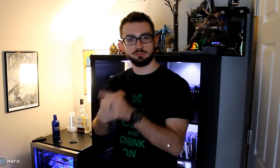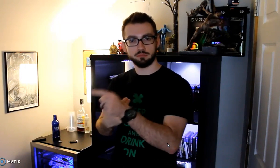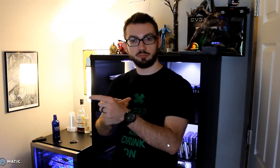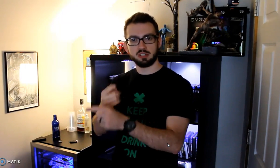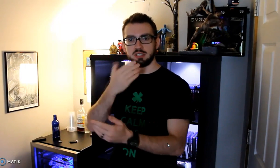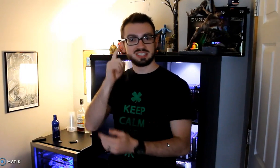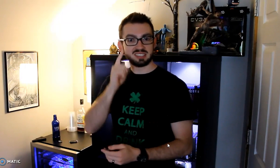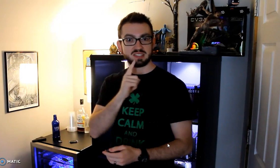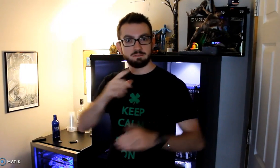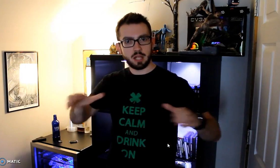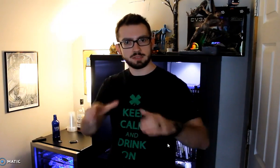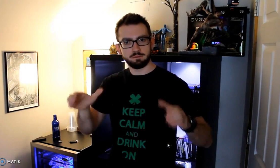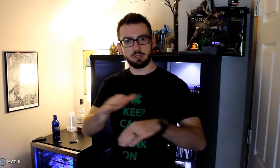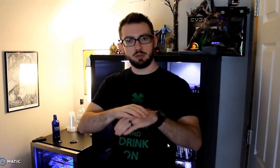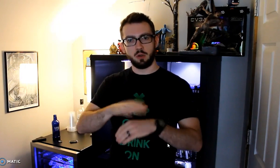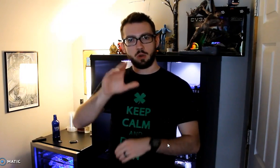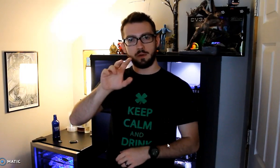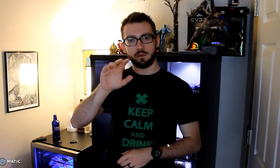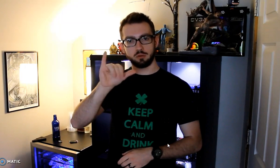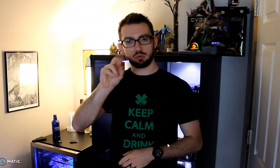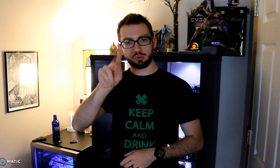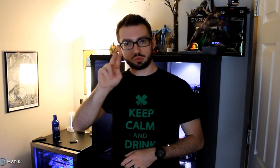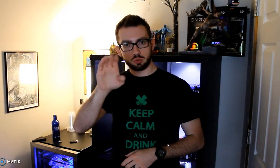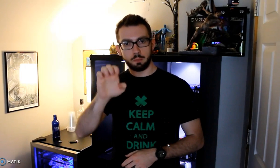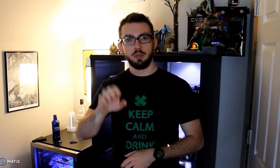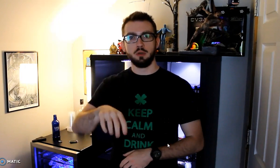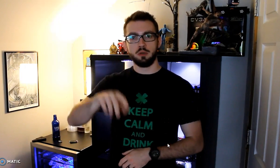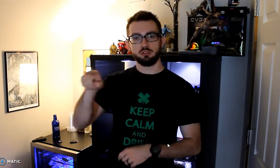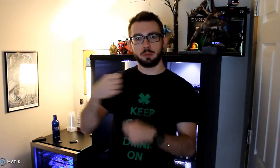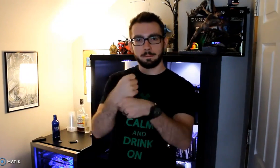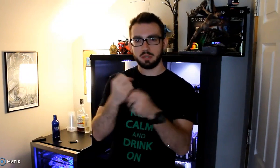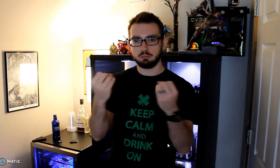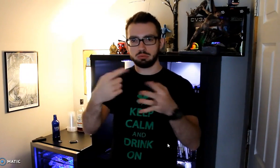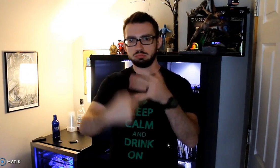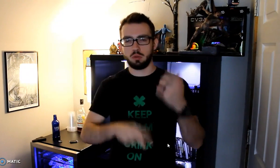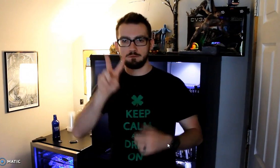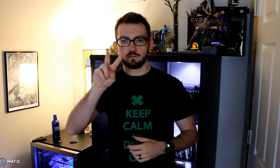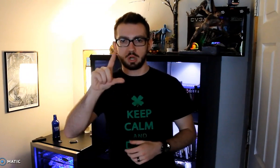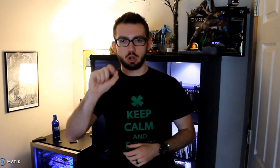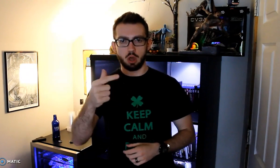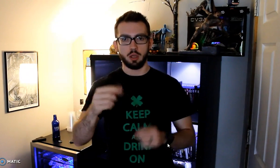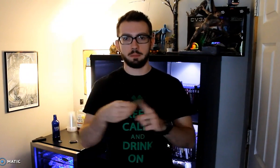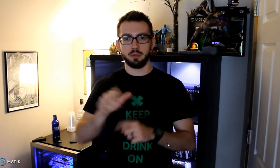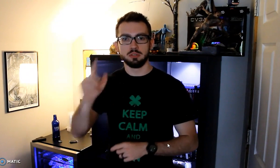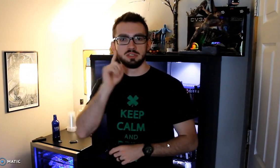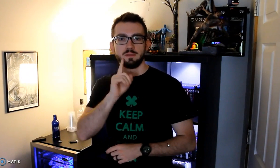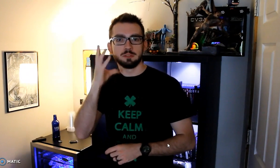I gave him a sign name just to let you know. He was really involved in the deaf community. So he makes some vlogs as